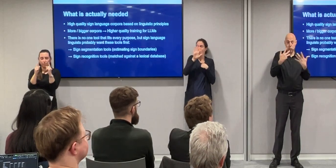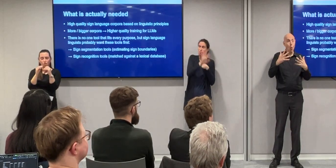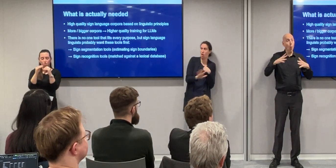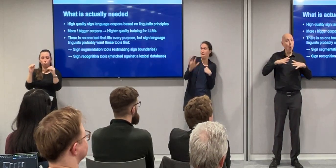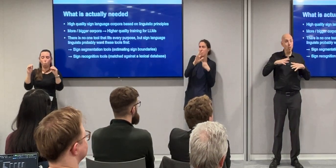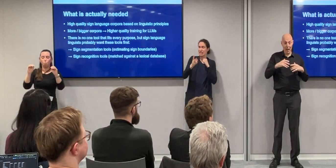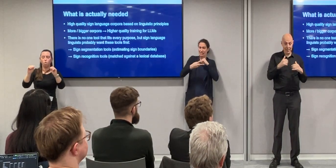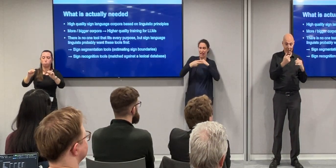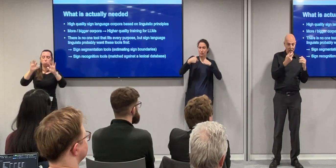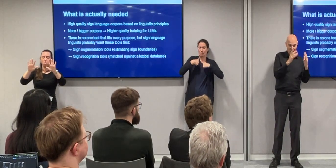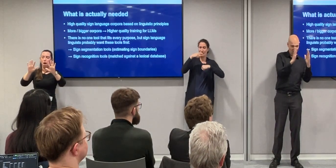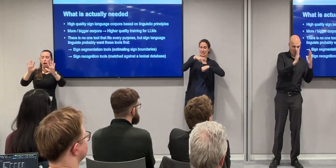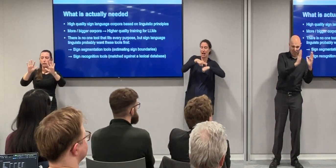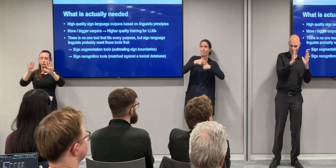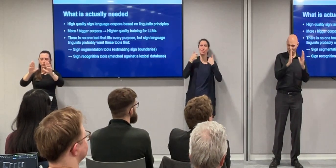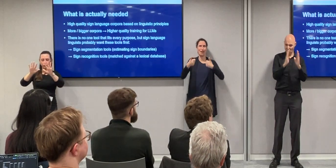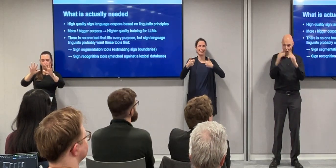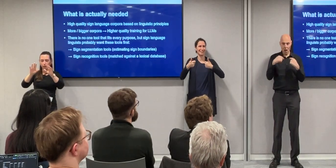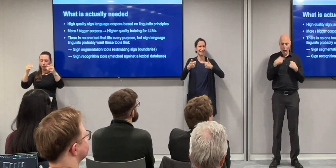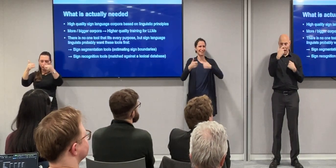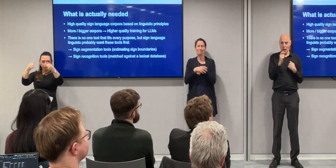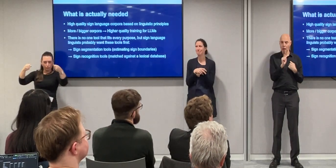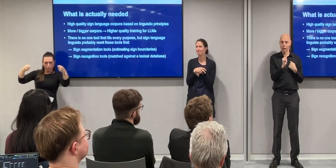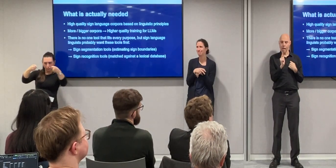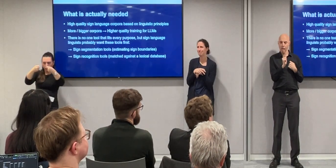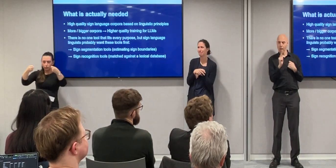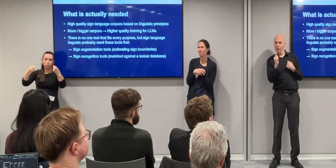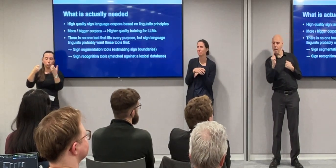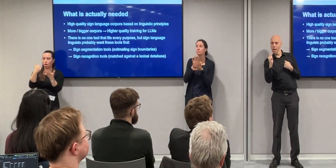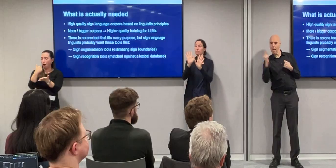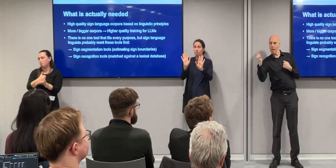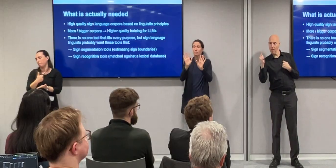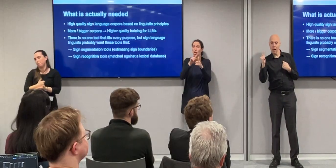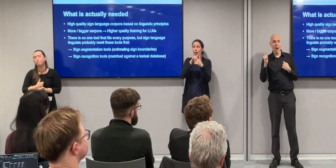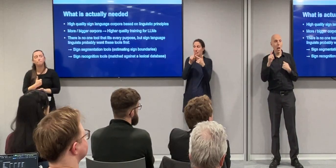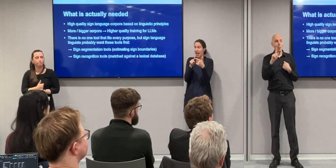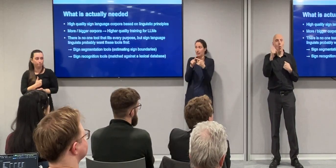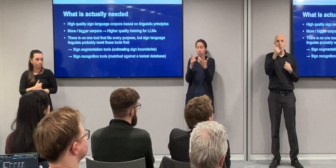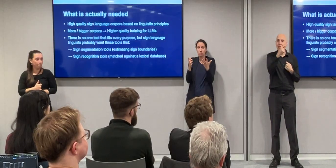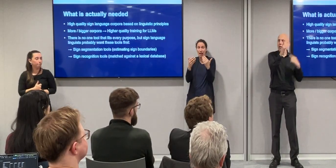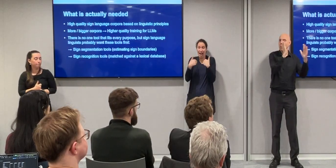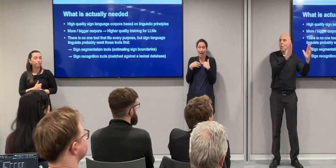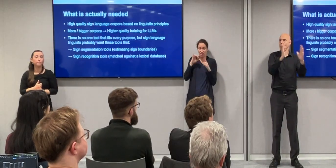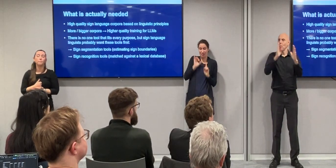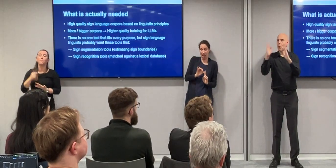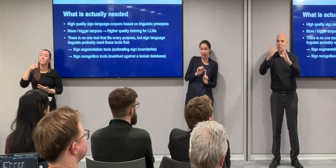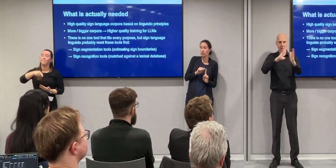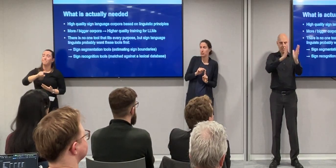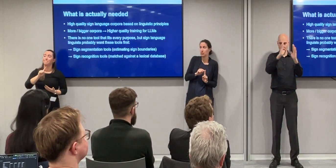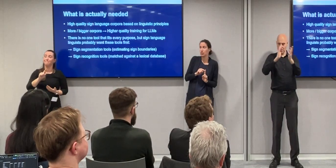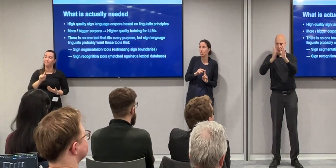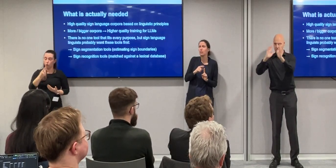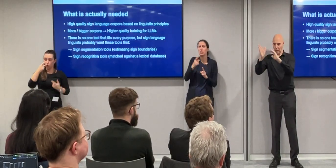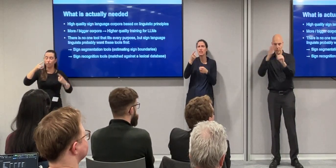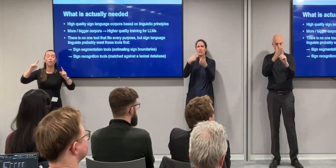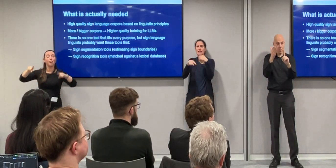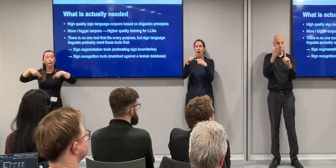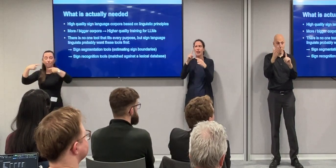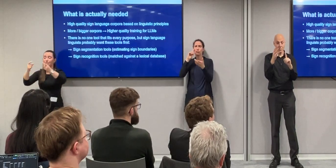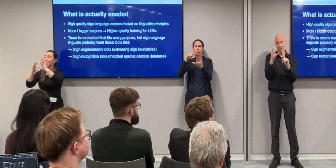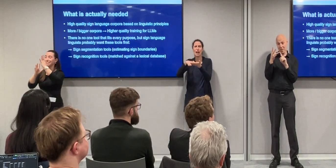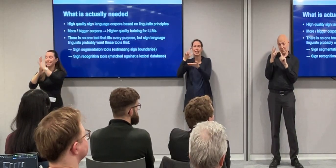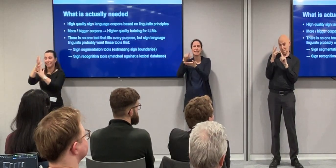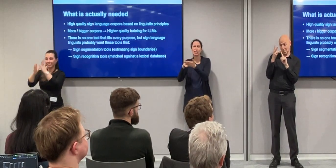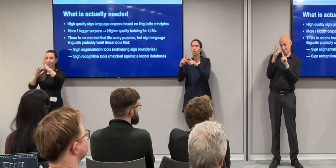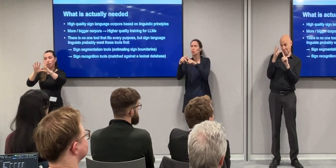saves me time, it's a plus. And then once you have that, presumably sign recognition tools,